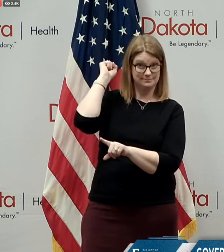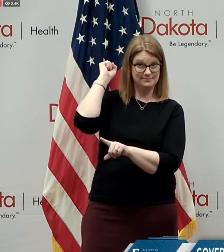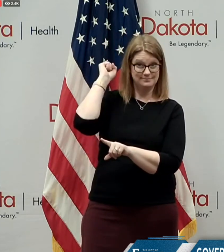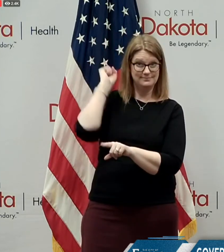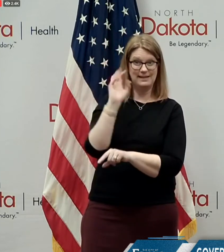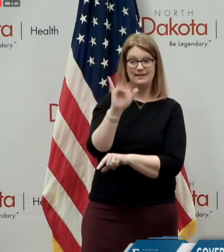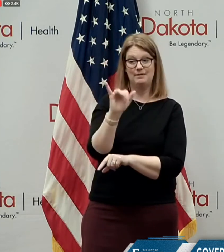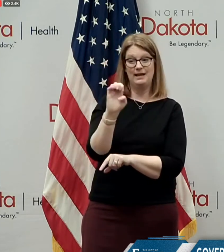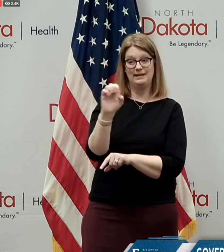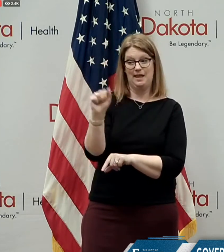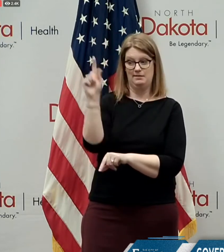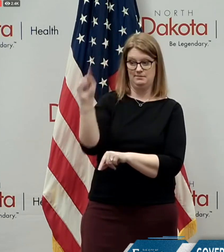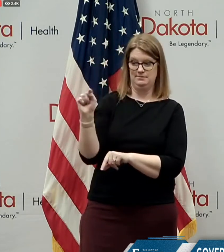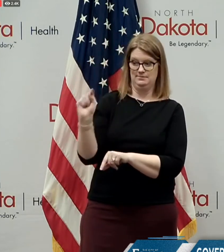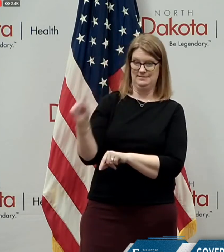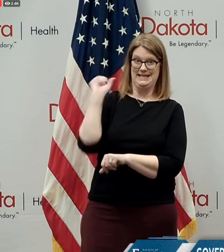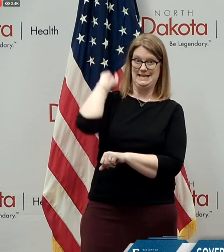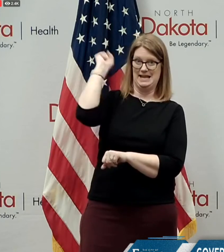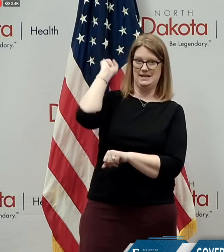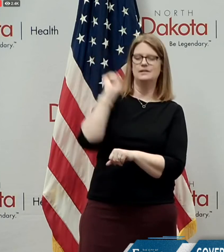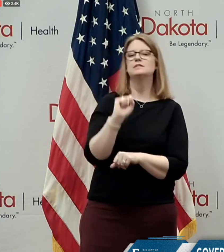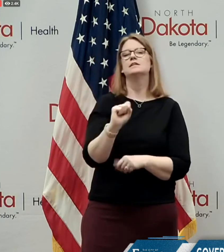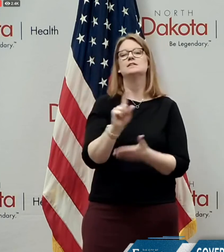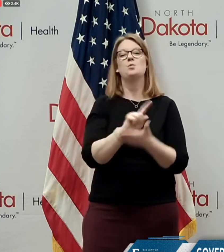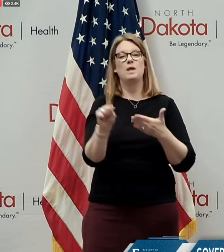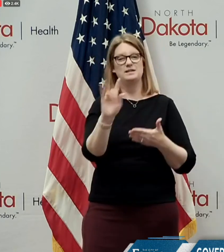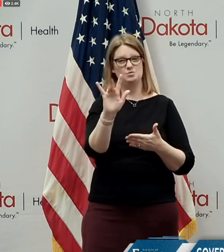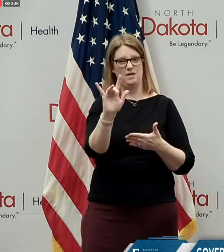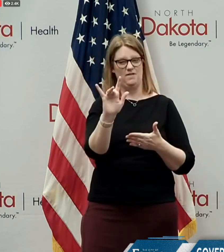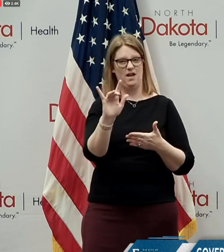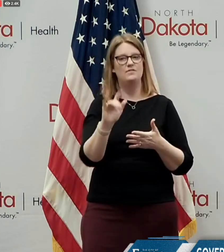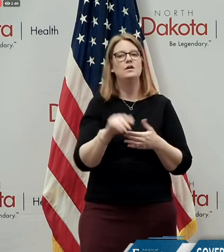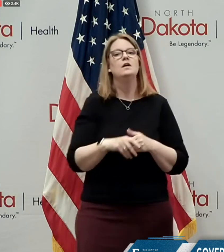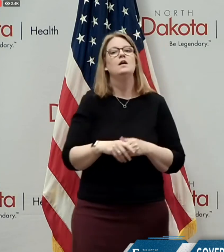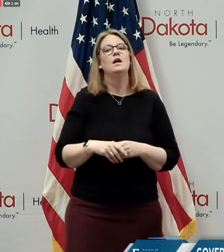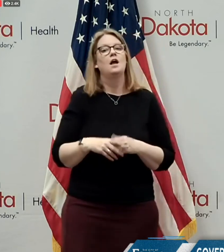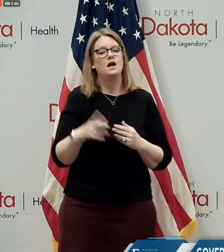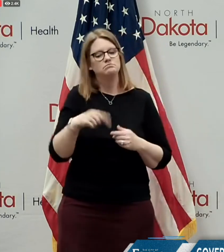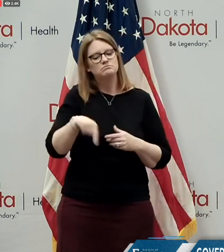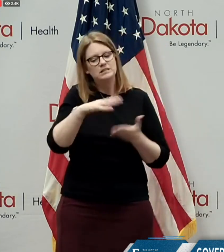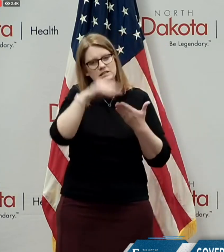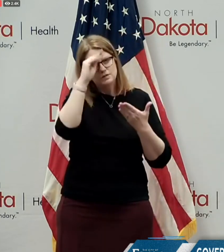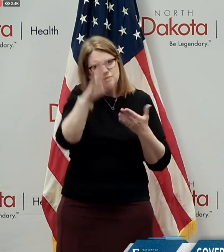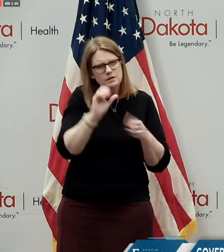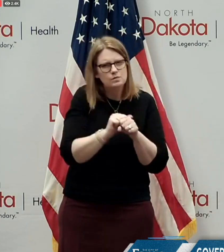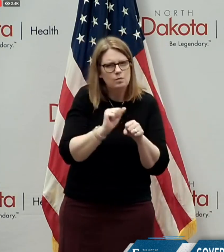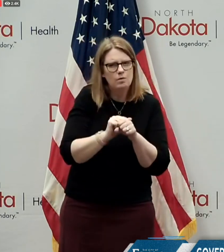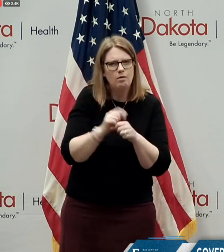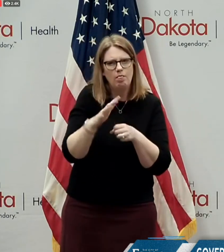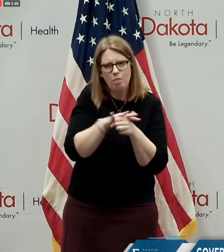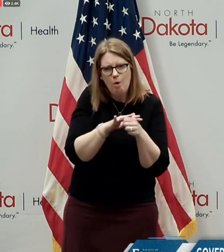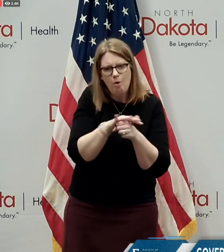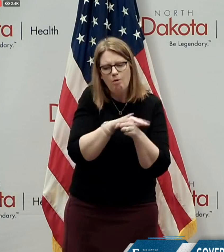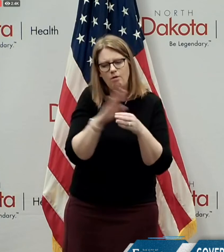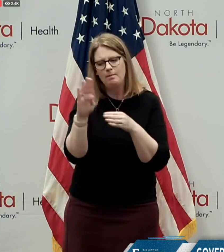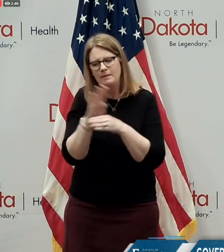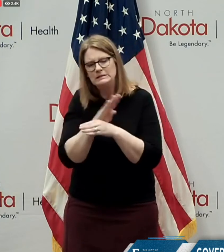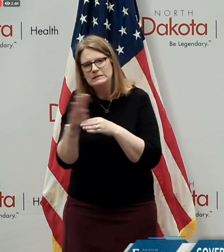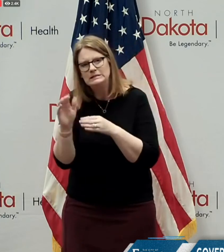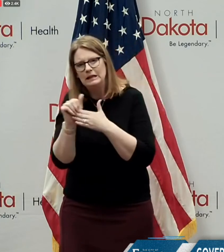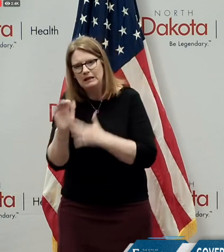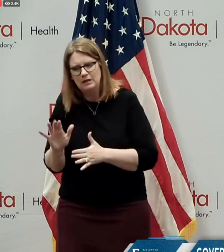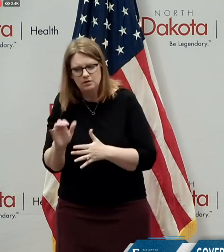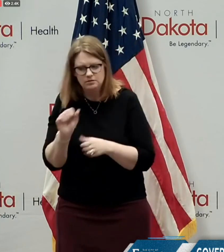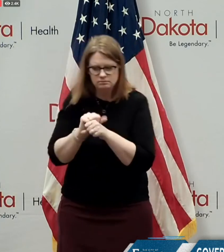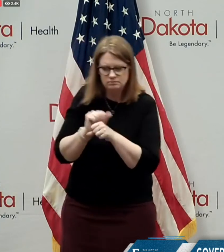and yay is a 25-week-long program providing students the opportunity to work with local and business community leaders as they learn